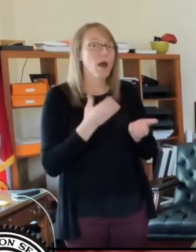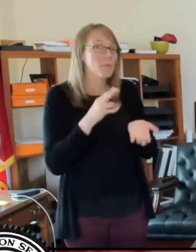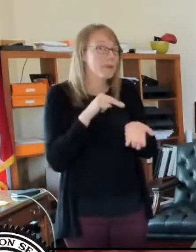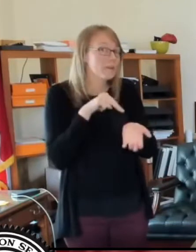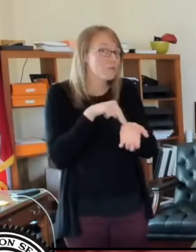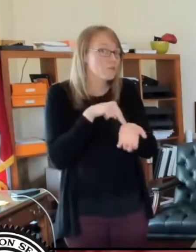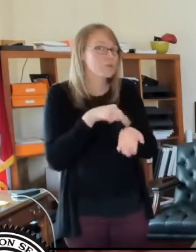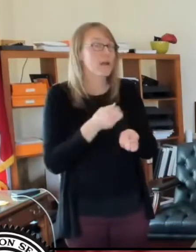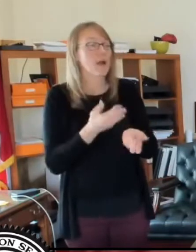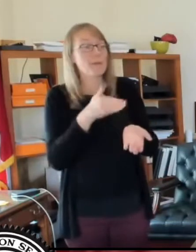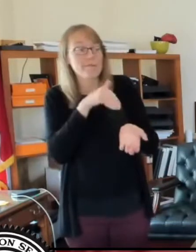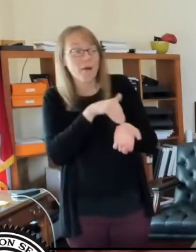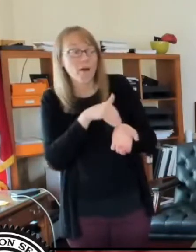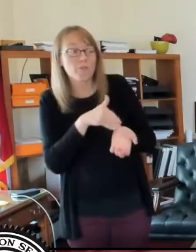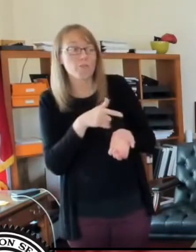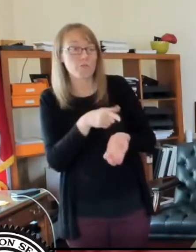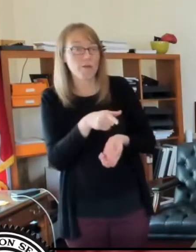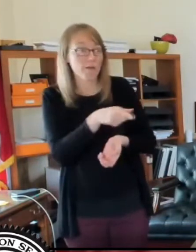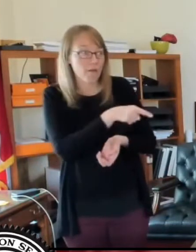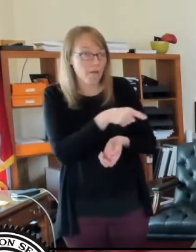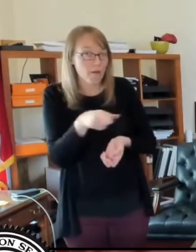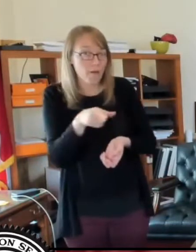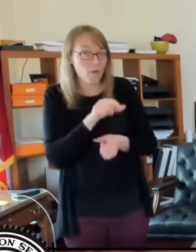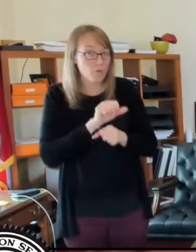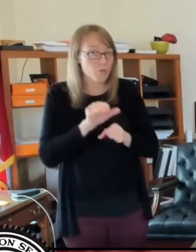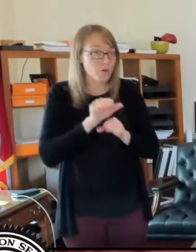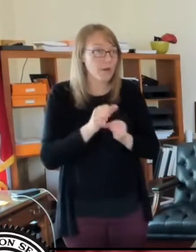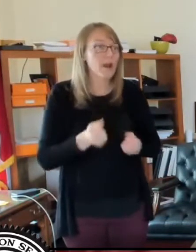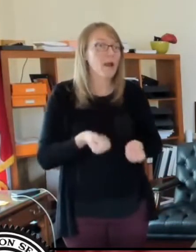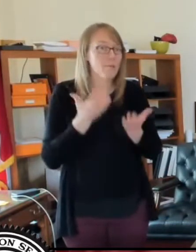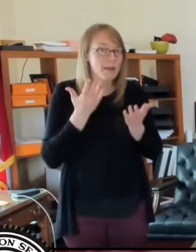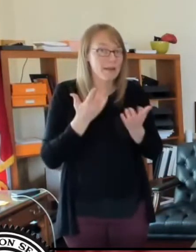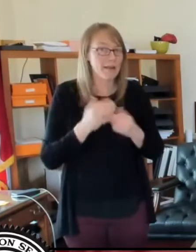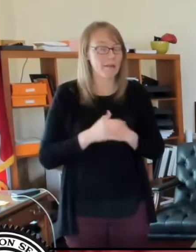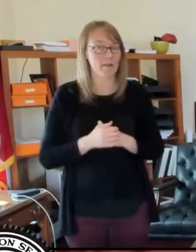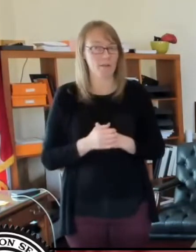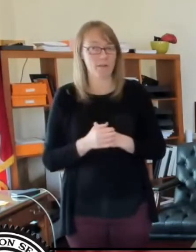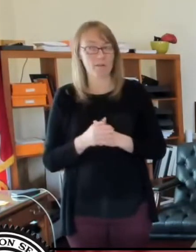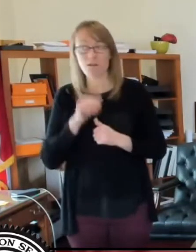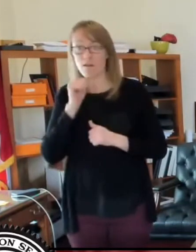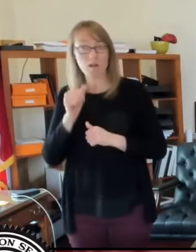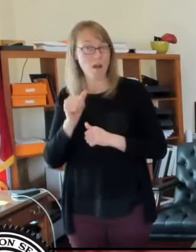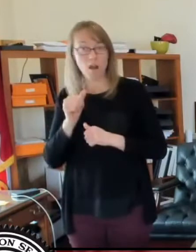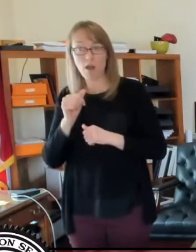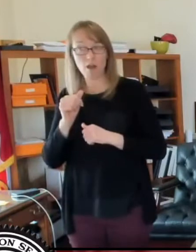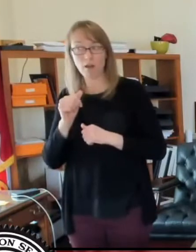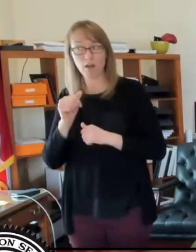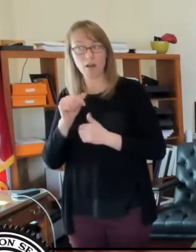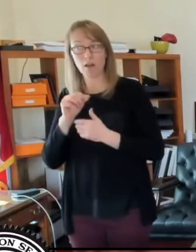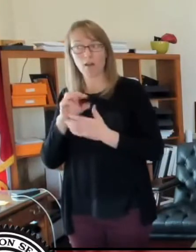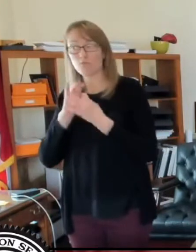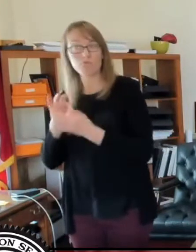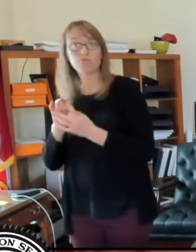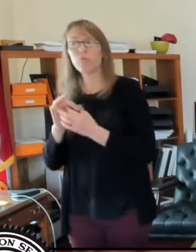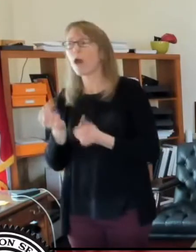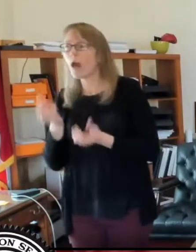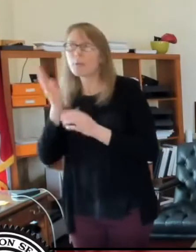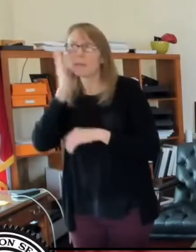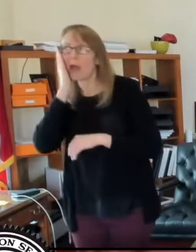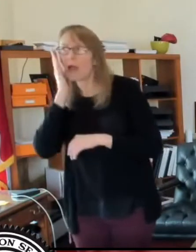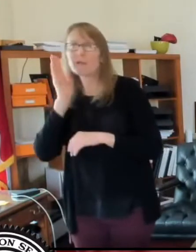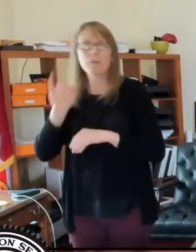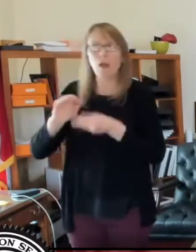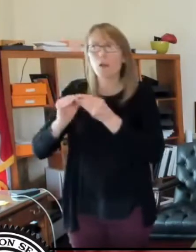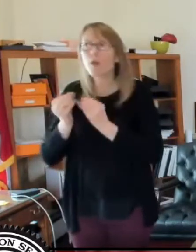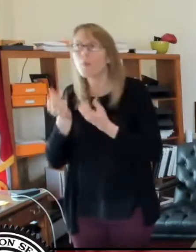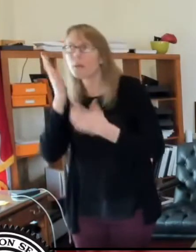people. So it's not about having the bed. It's about having the staffing to take care of you. And so those hospitals